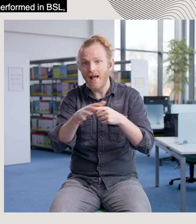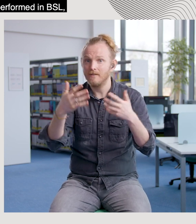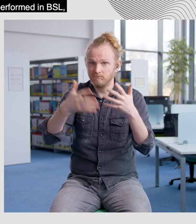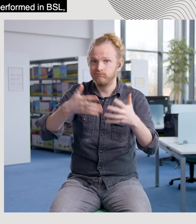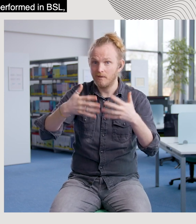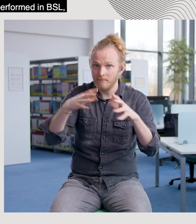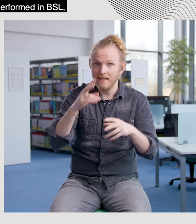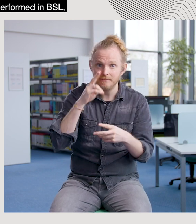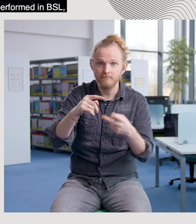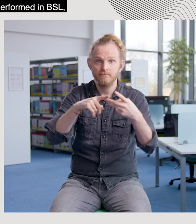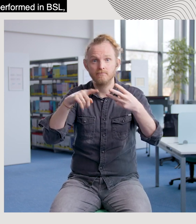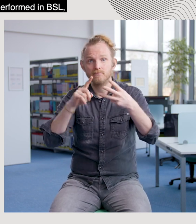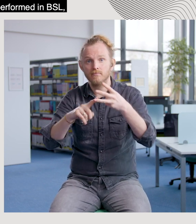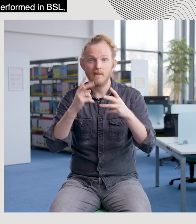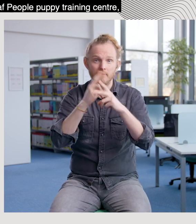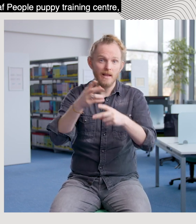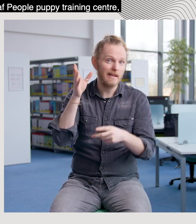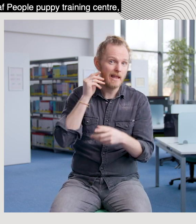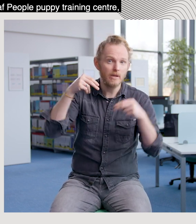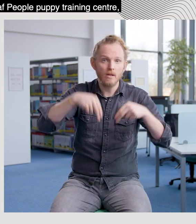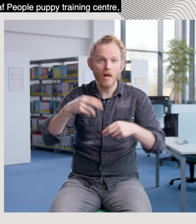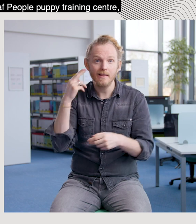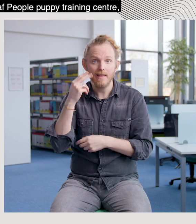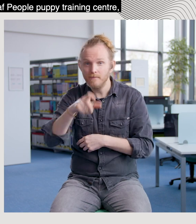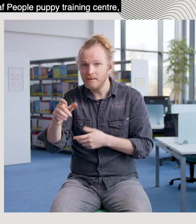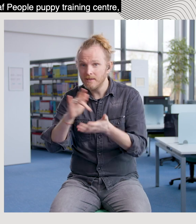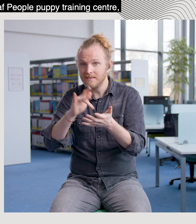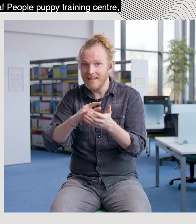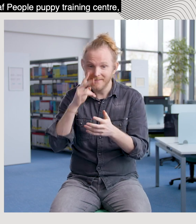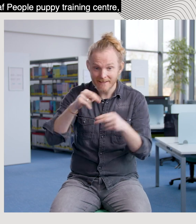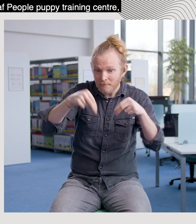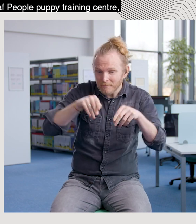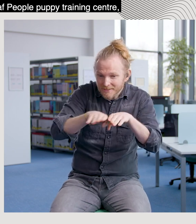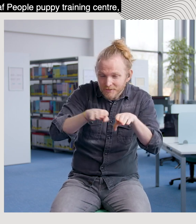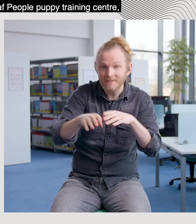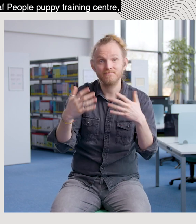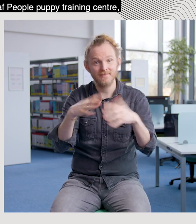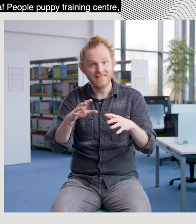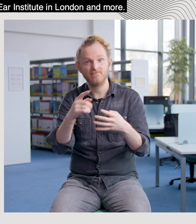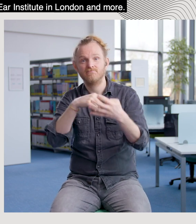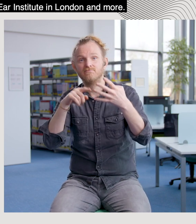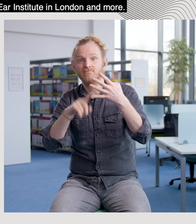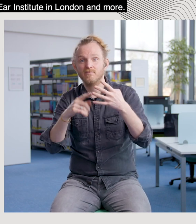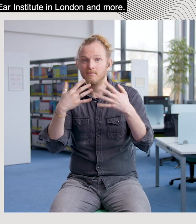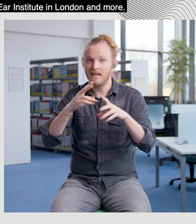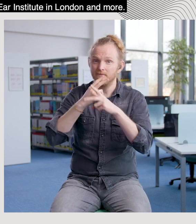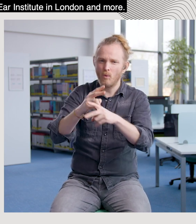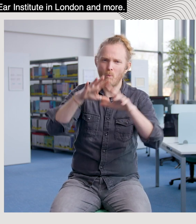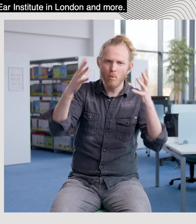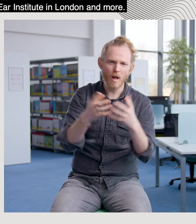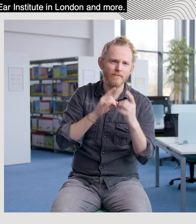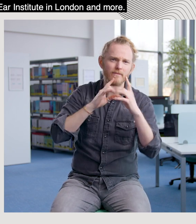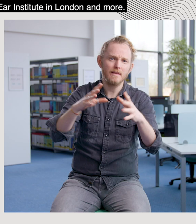performed in BSL, visits to Hearing Dogs for Deaf People, Puppy Training Centre, and also visited